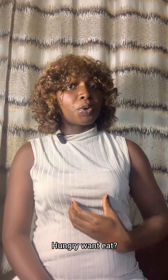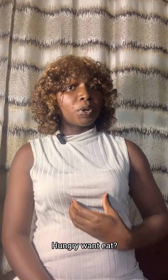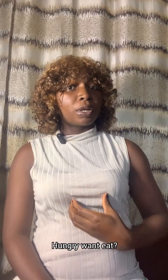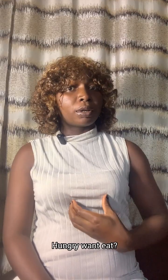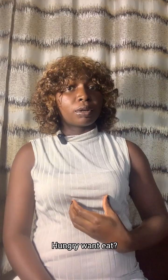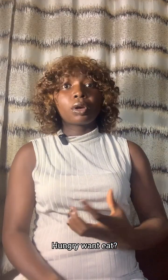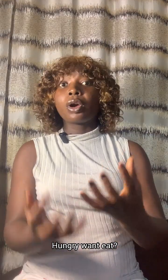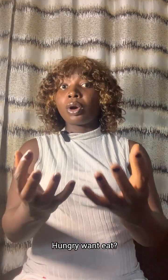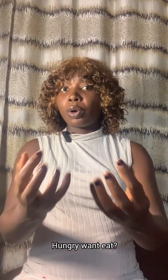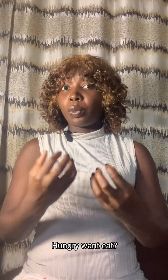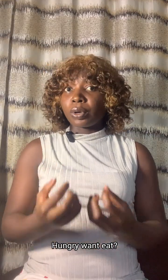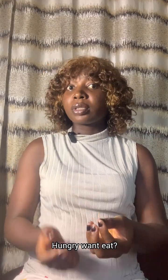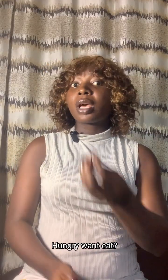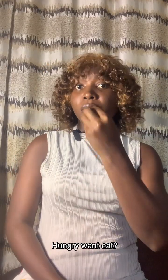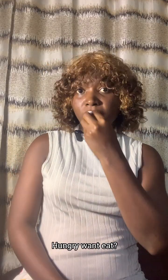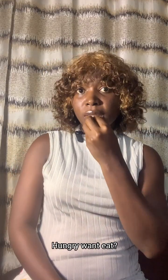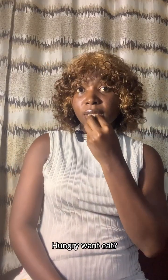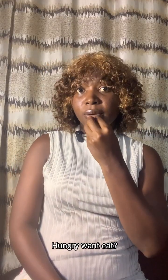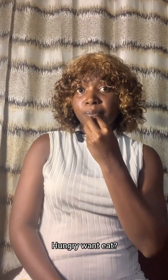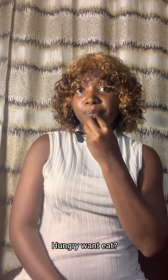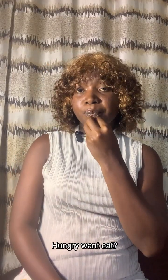Hungry? Want? Eat?